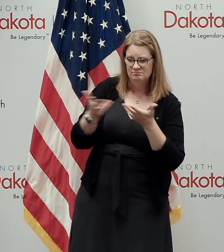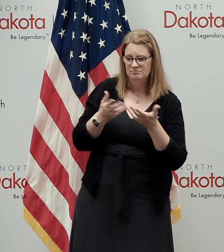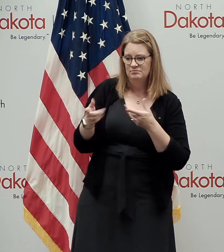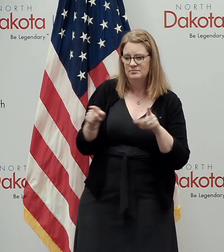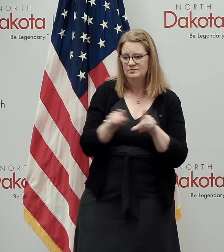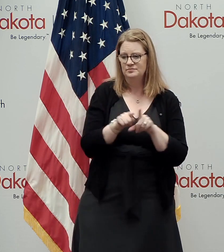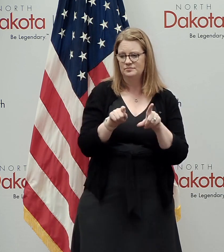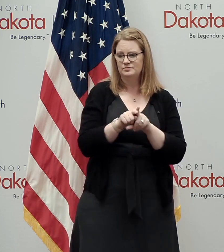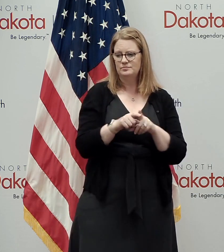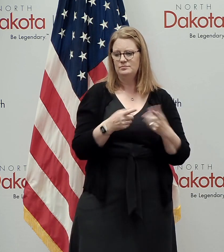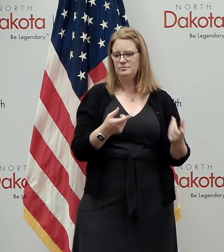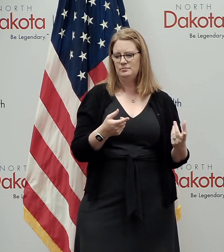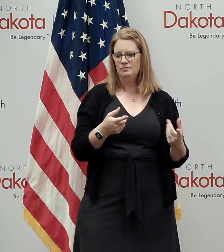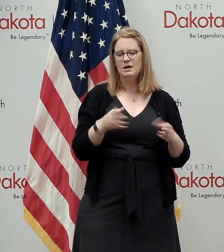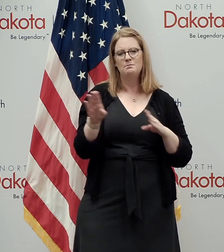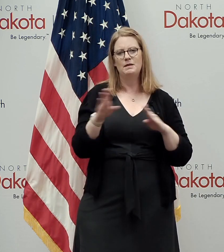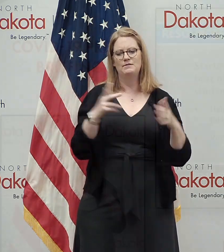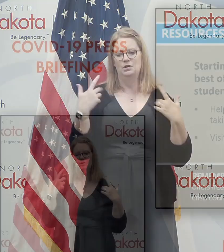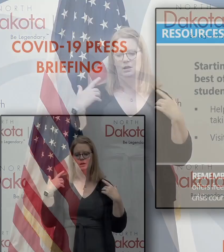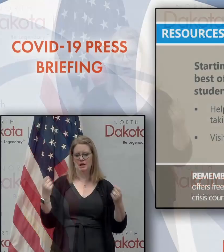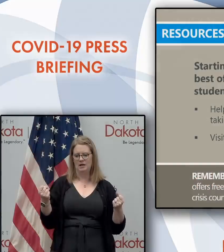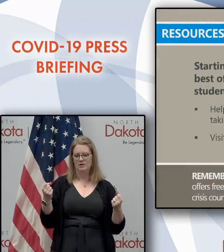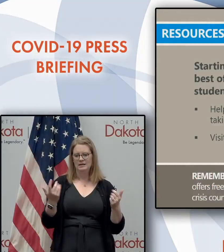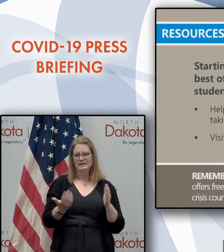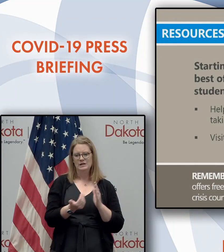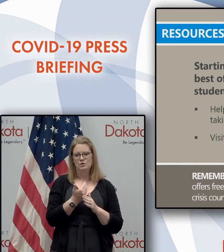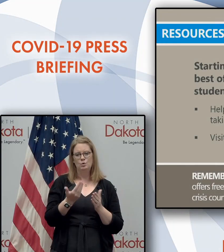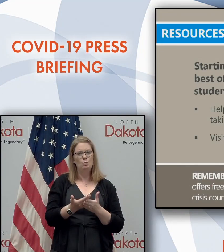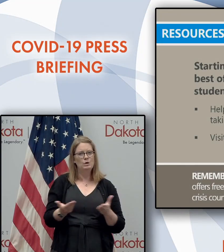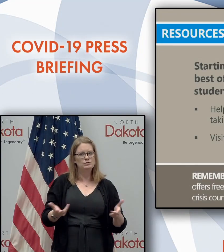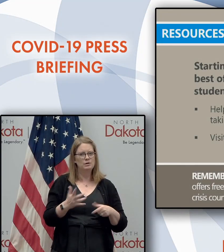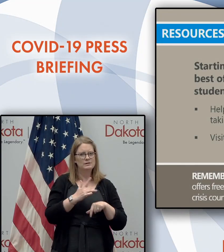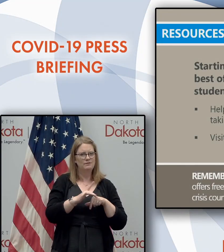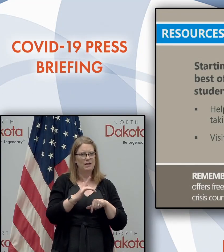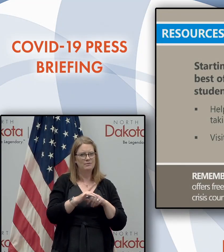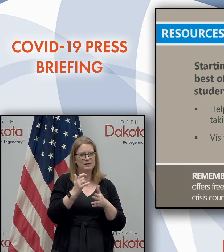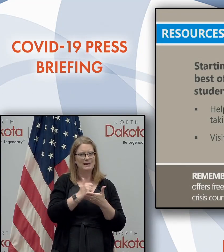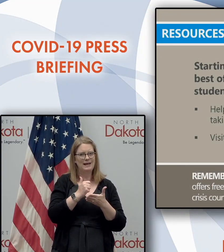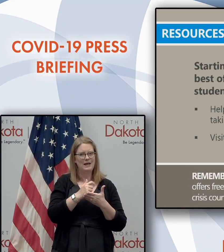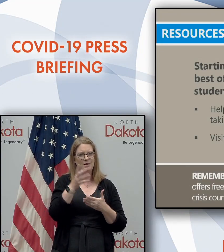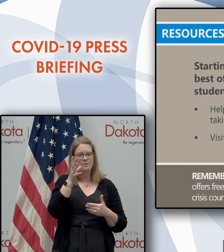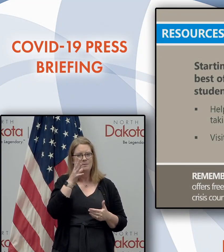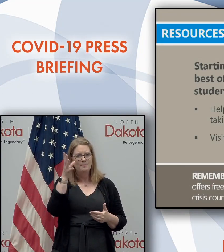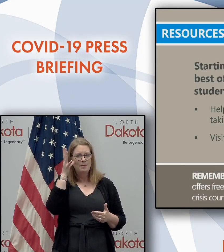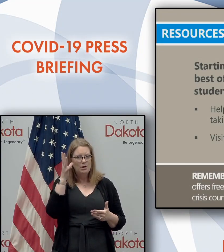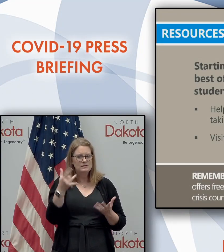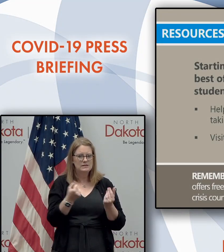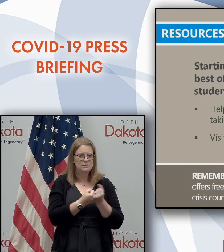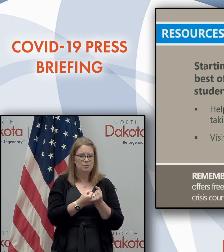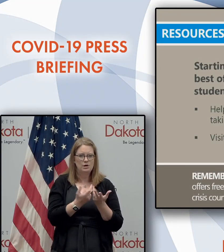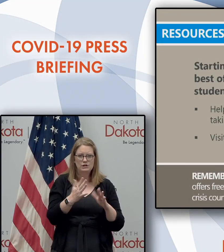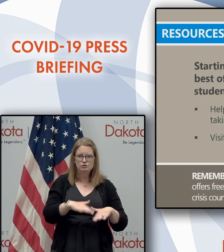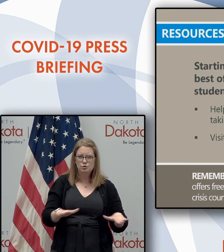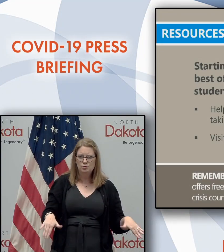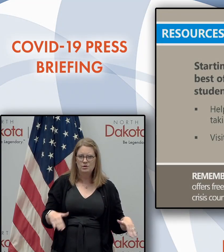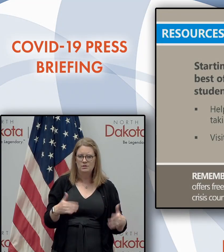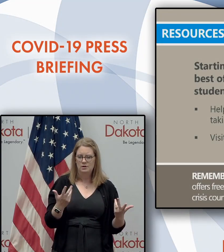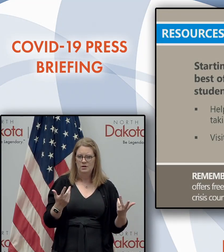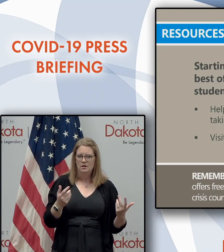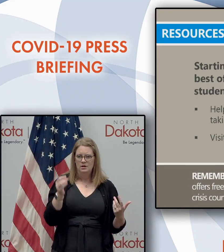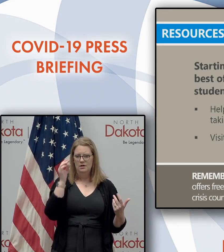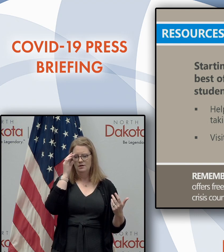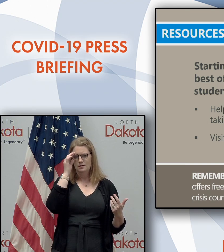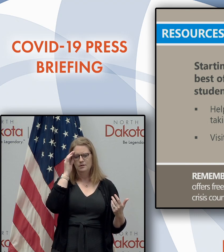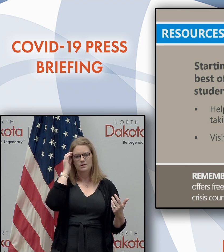healthy behaviors. The Behavioral Health Division has a new resource available to help parents in supporting children with back-to-school plans,